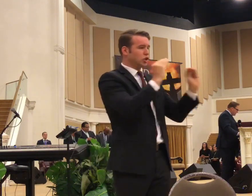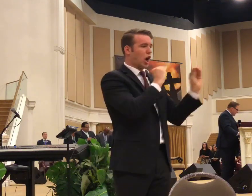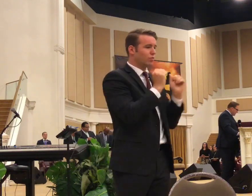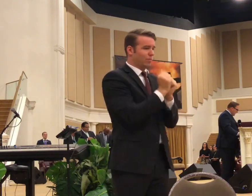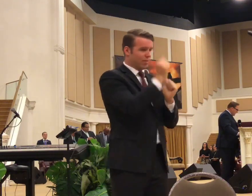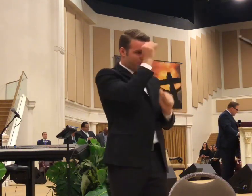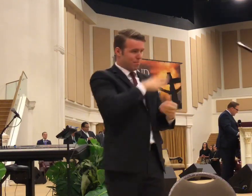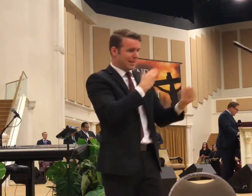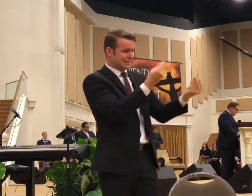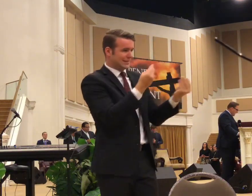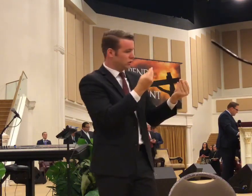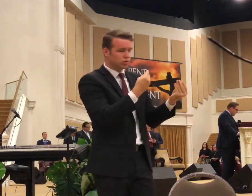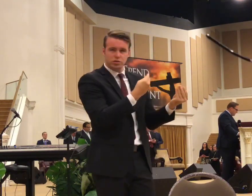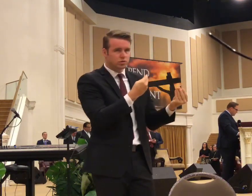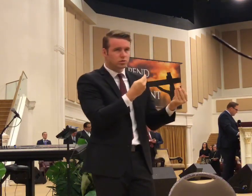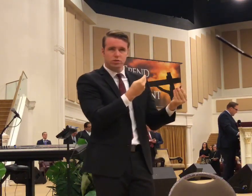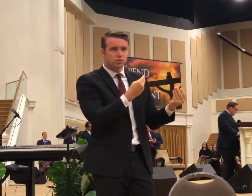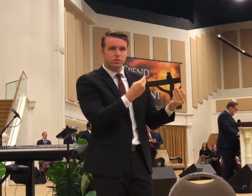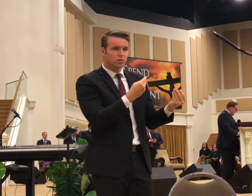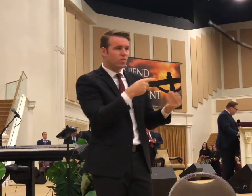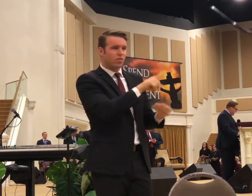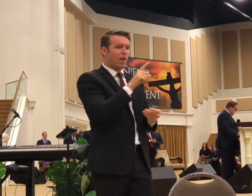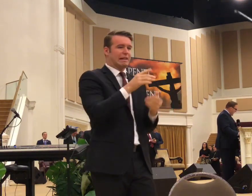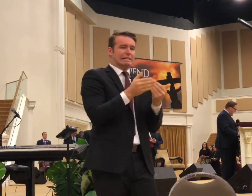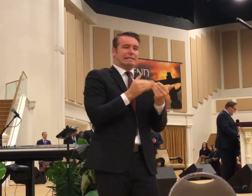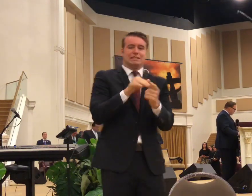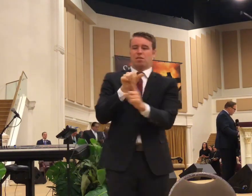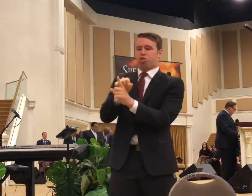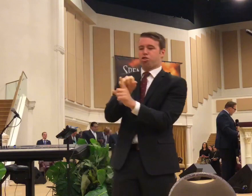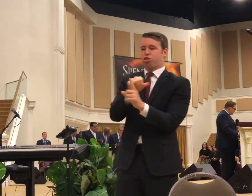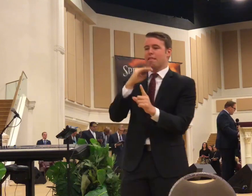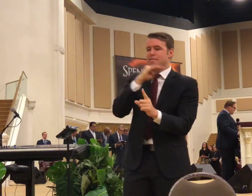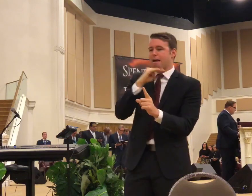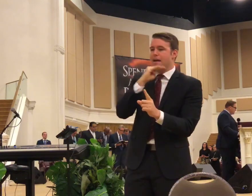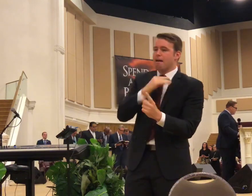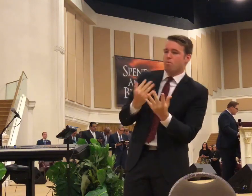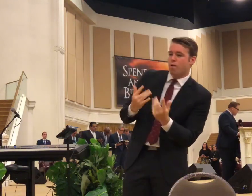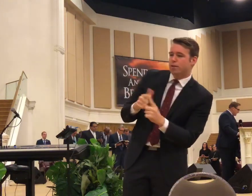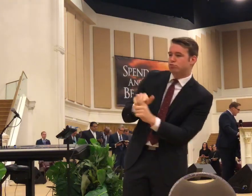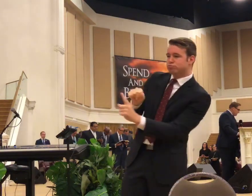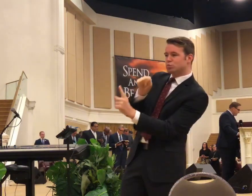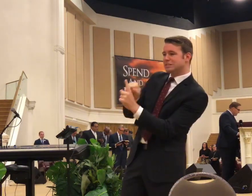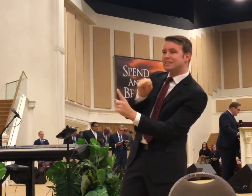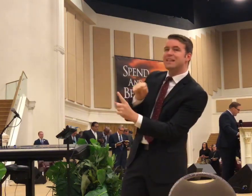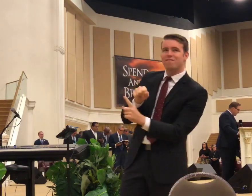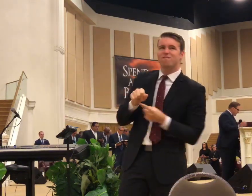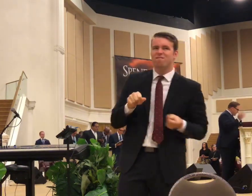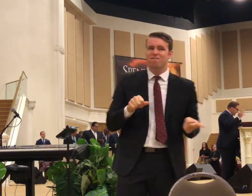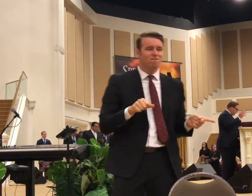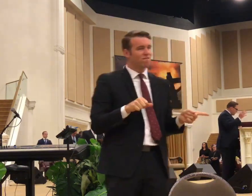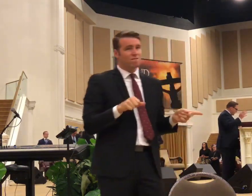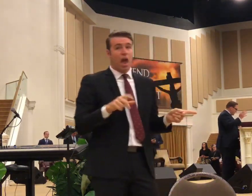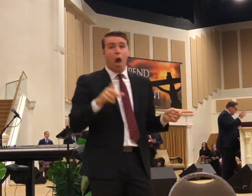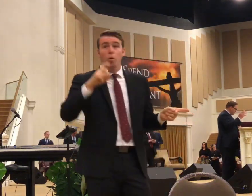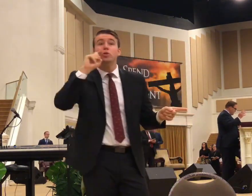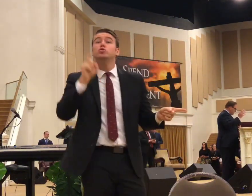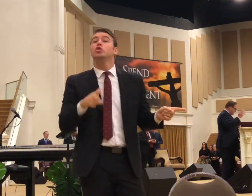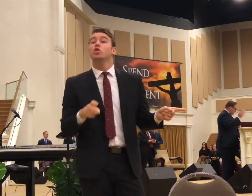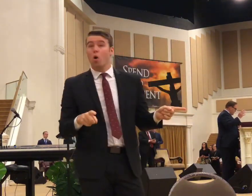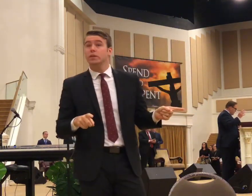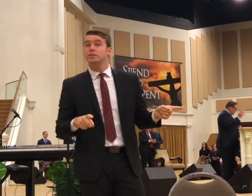men and cunning craftiness whereby they lie in wait to deceive. I want you to notice